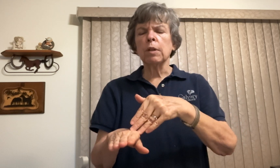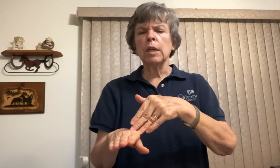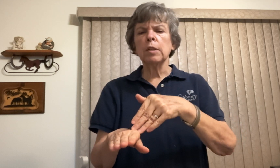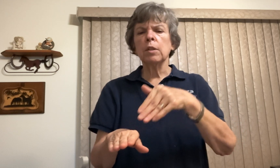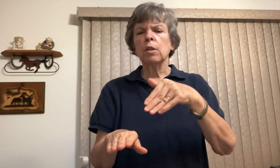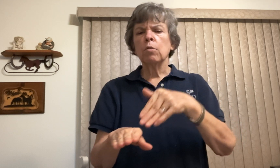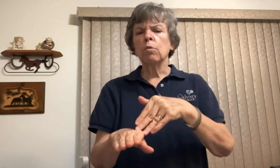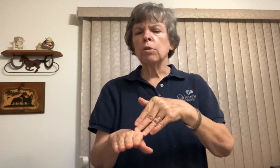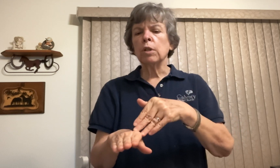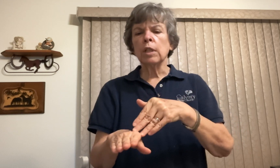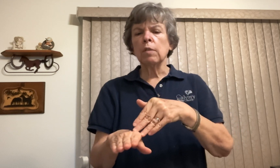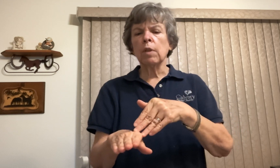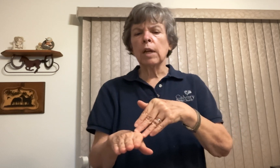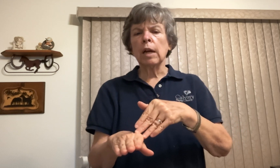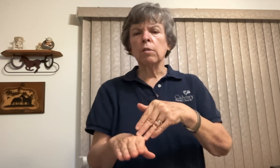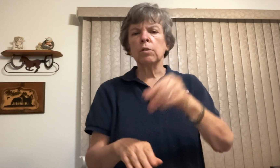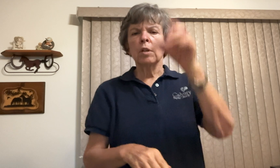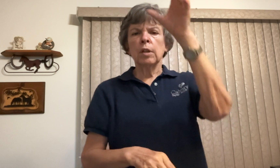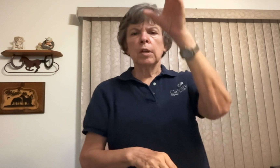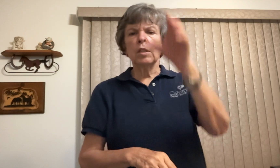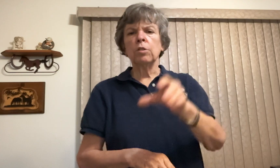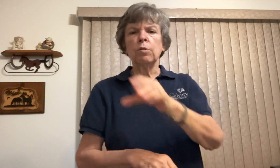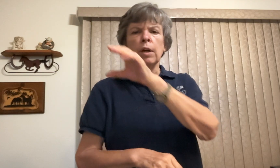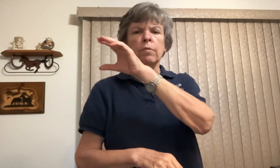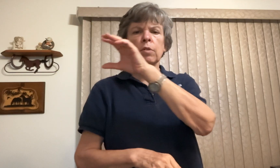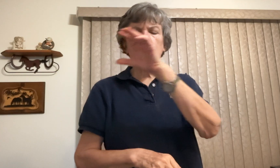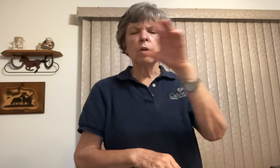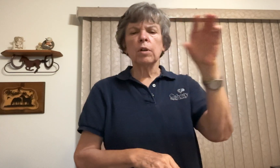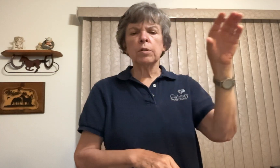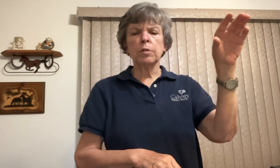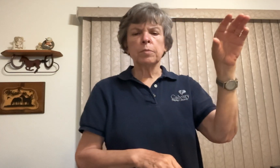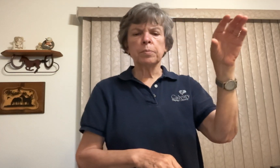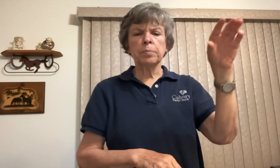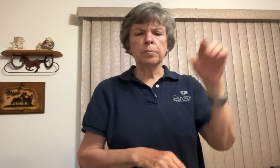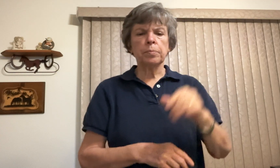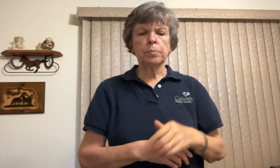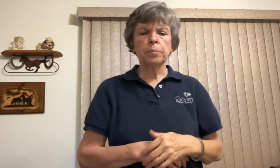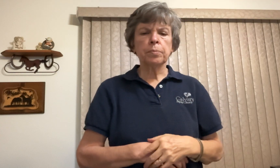hand, or you can leave that out. And then you have the cross.